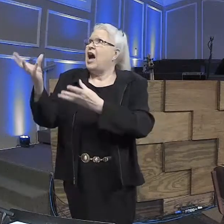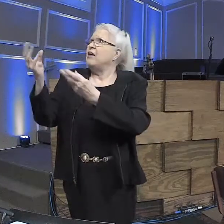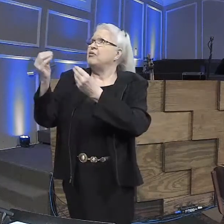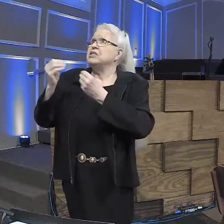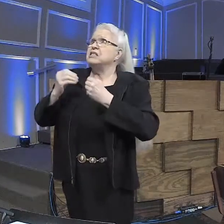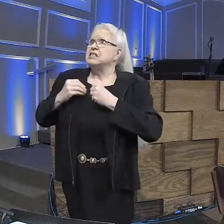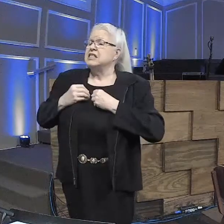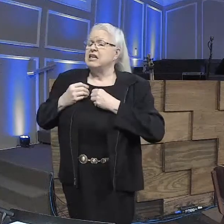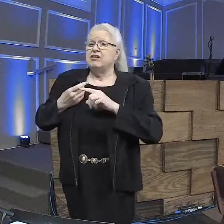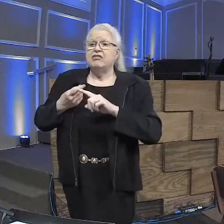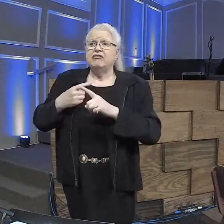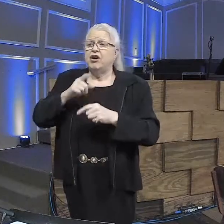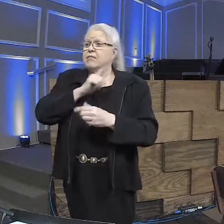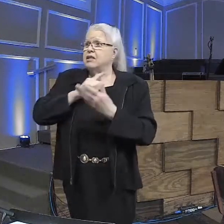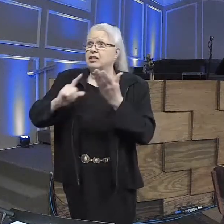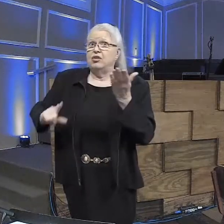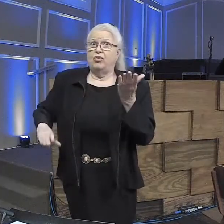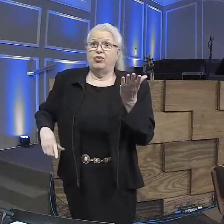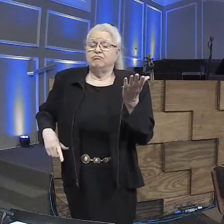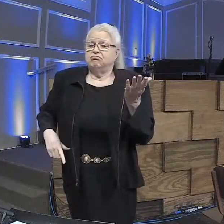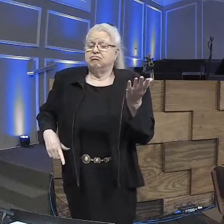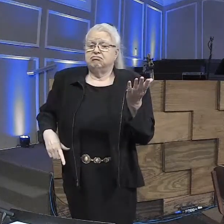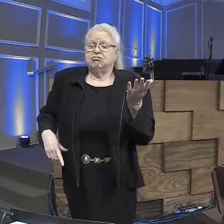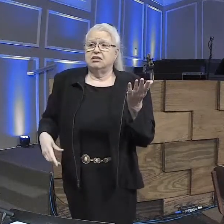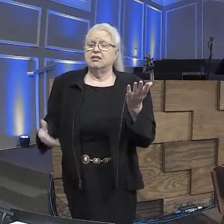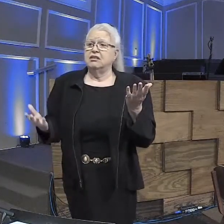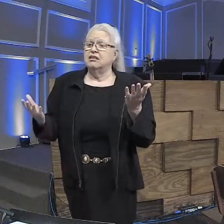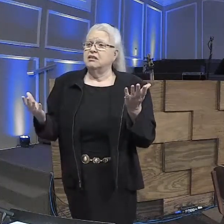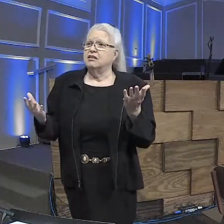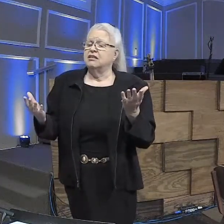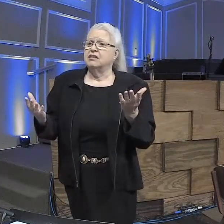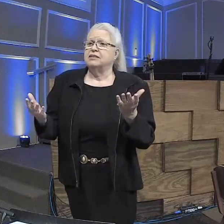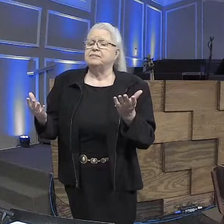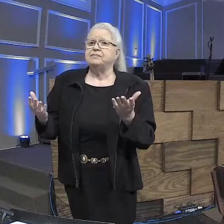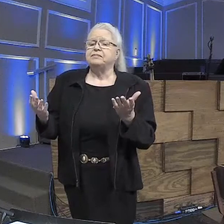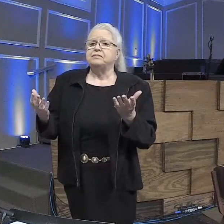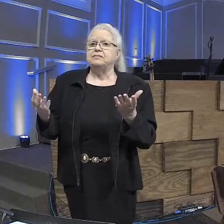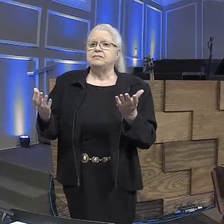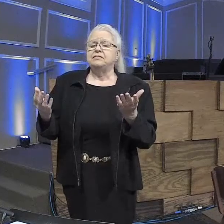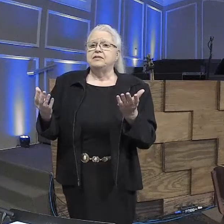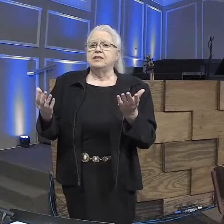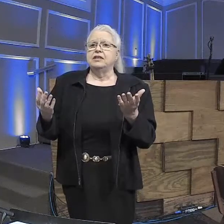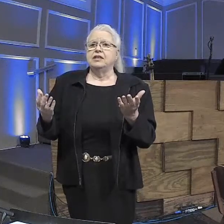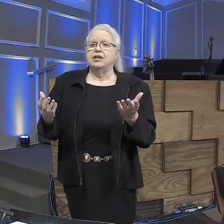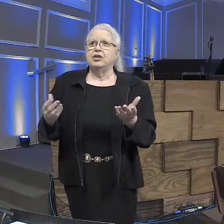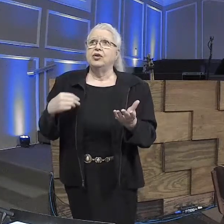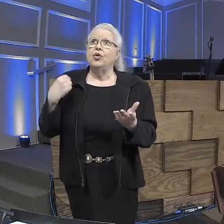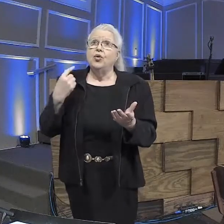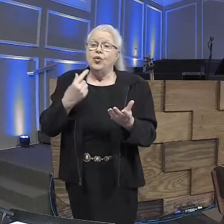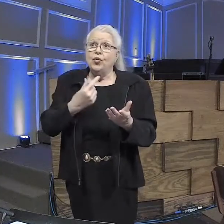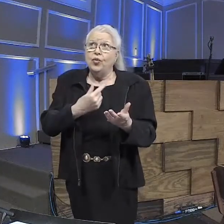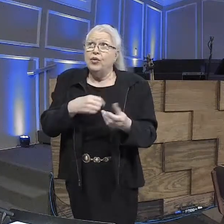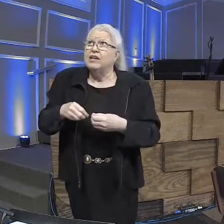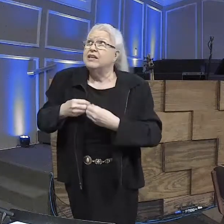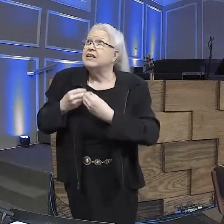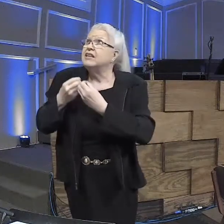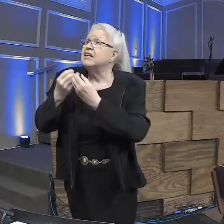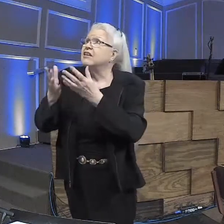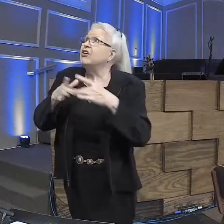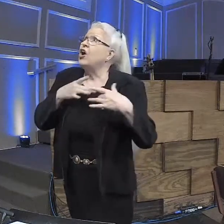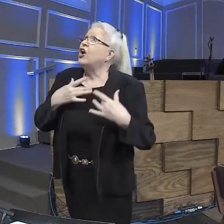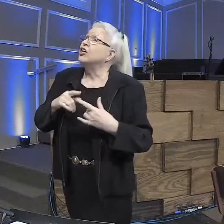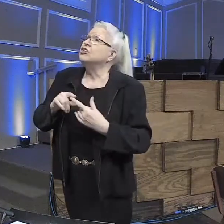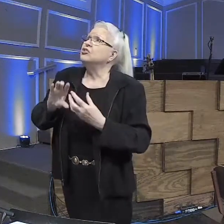diamond in the rough, and so I was saved or called to ministry. Conversely, when we give our heart to Christ, we do so because